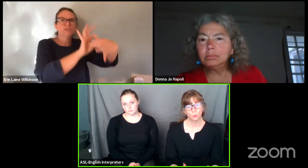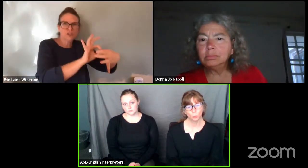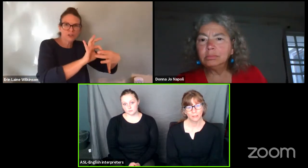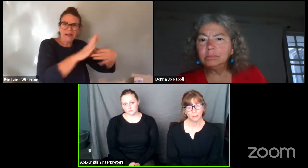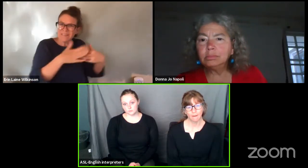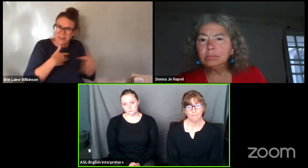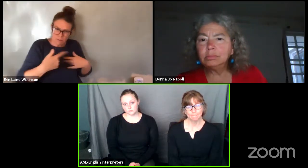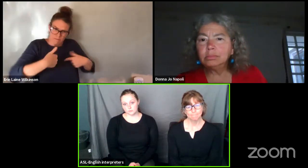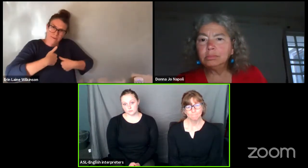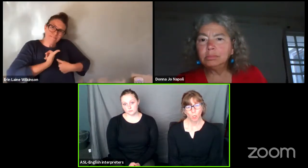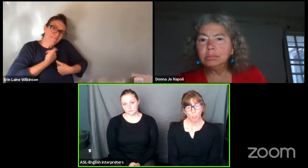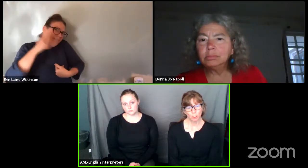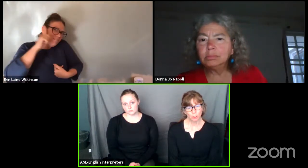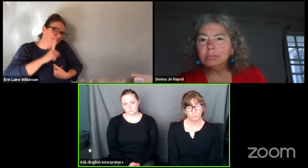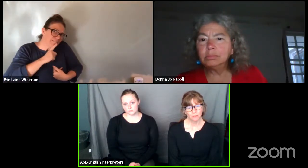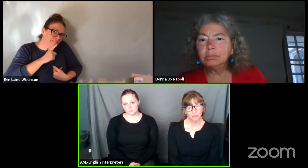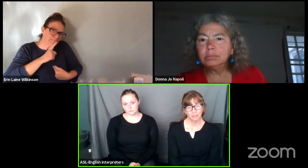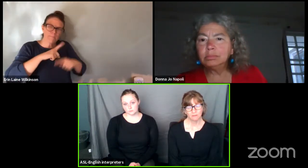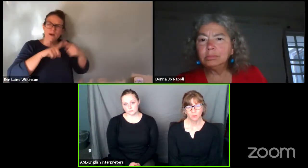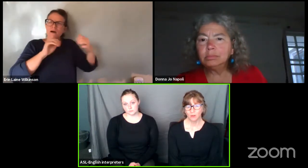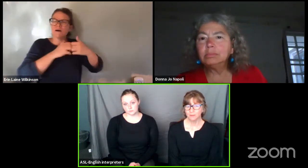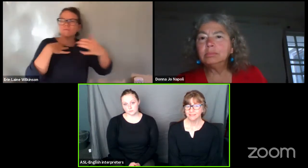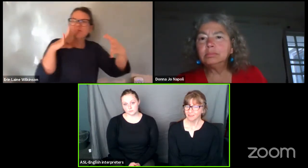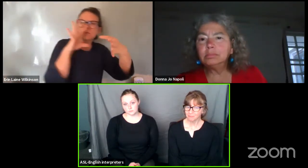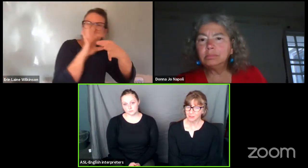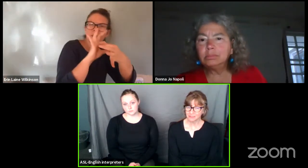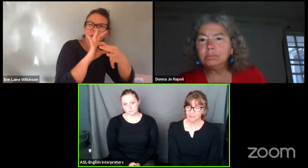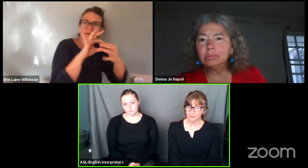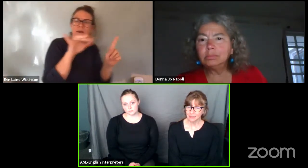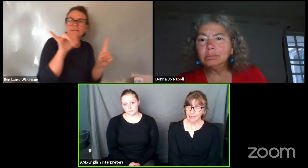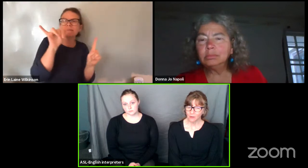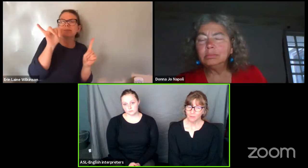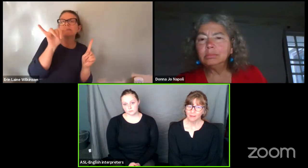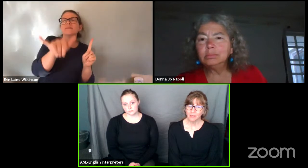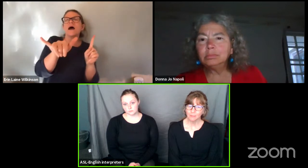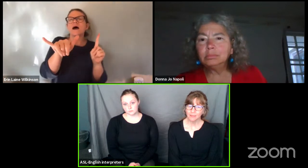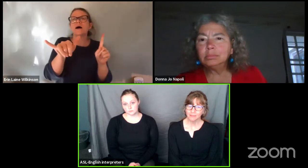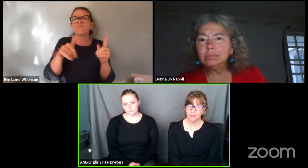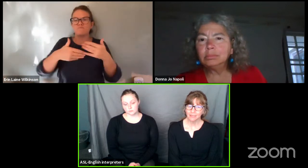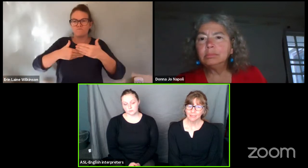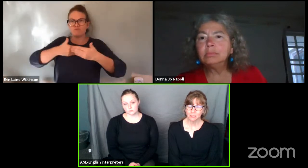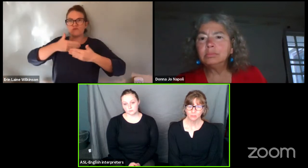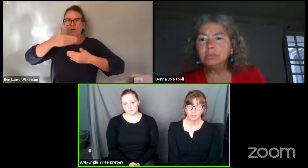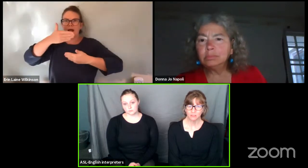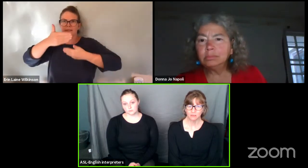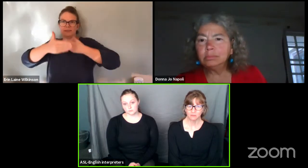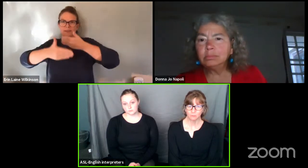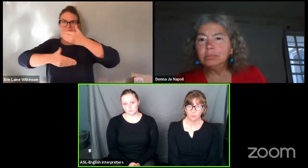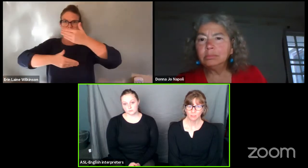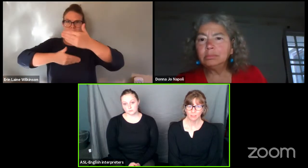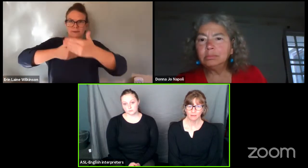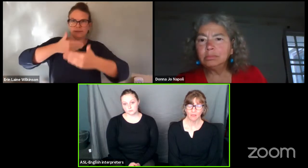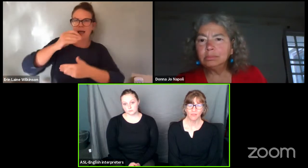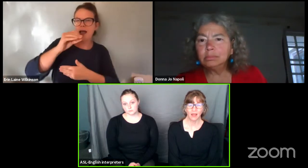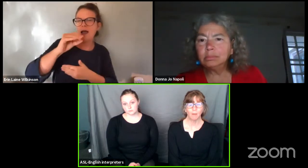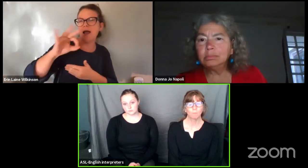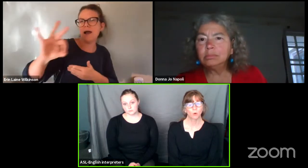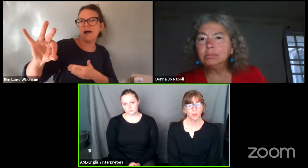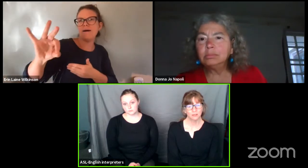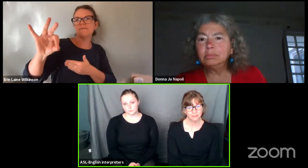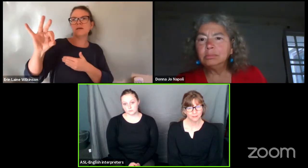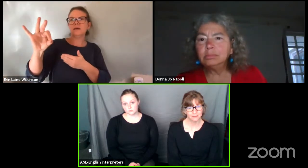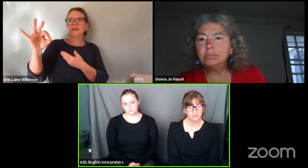how do we partner? Even though I'm a deaf person, how am I going to make that connection with the deaf community?